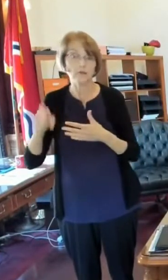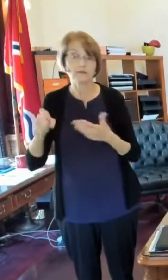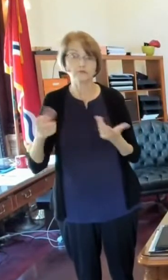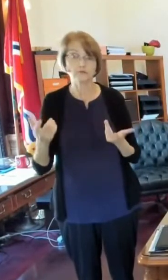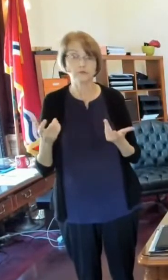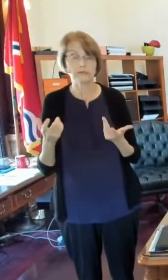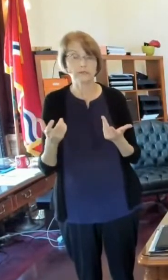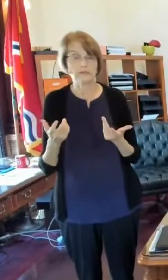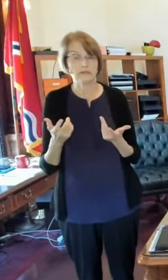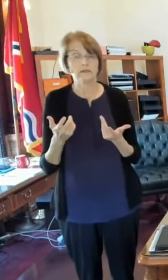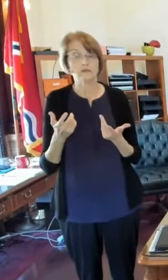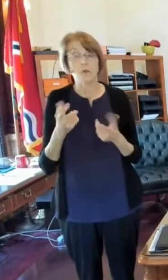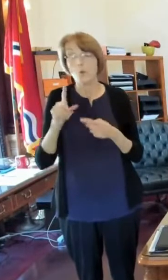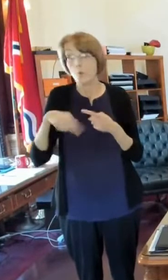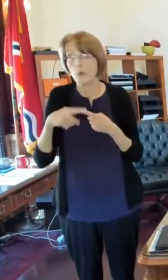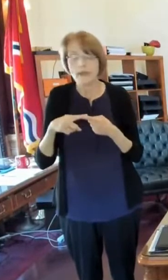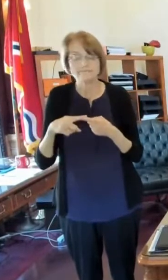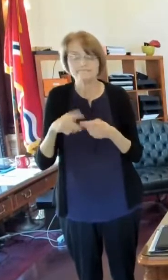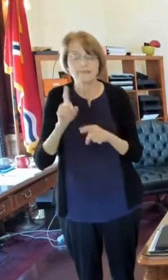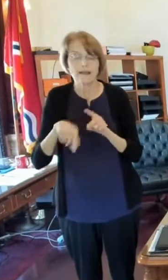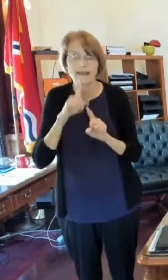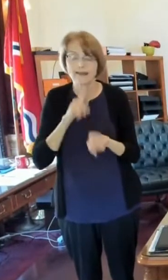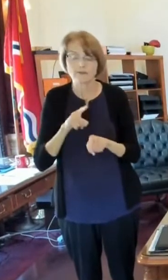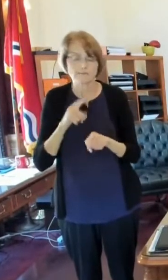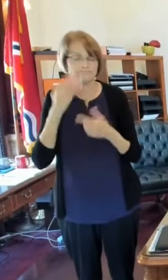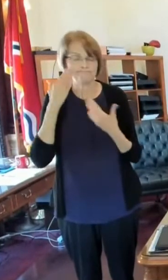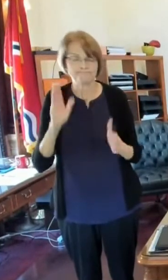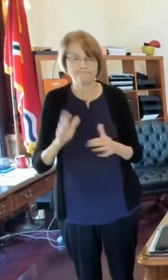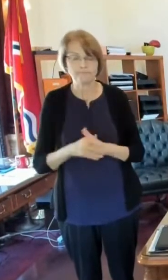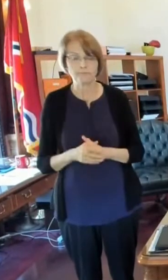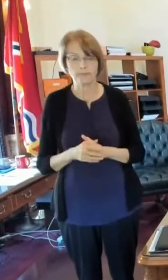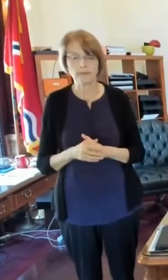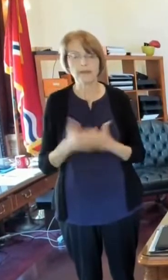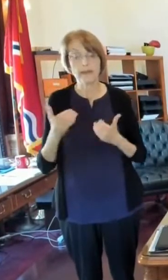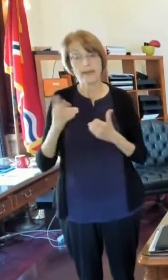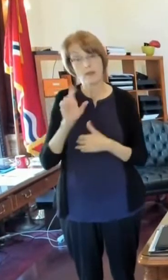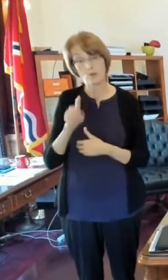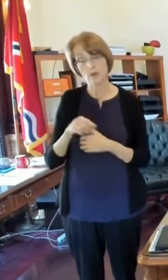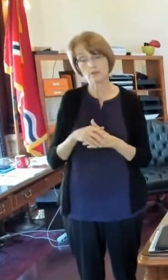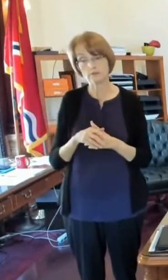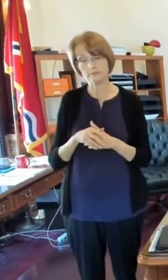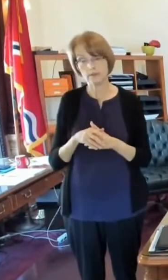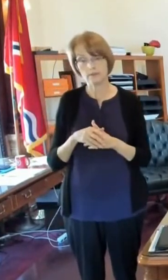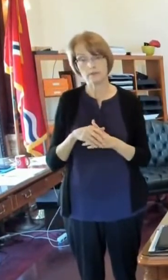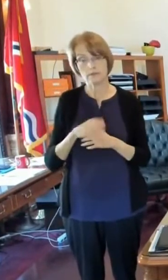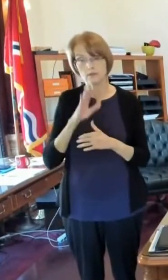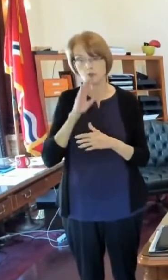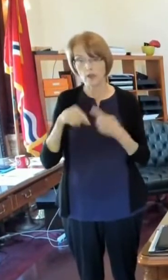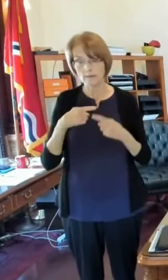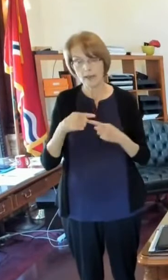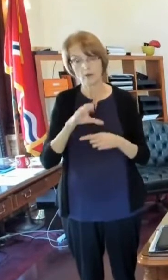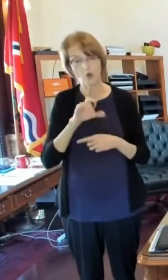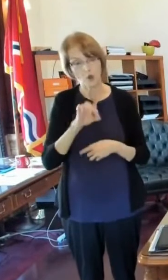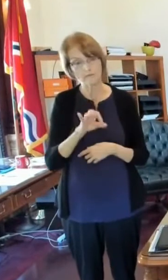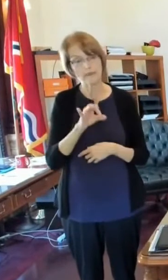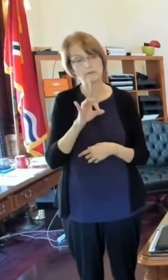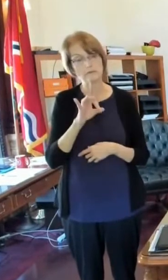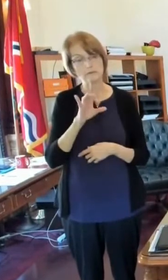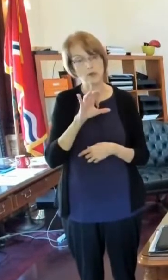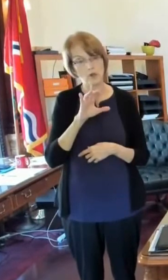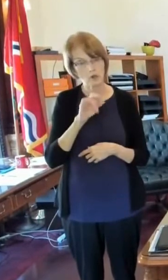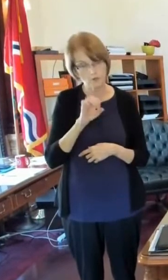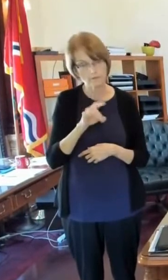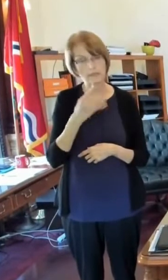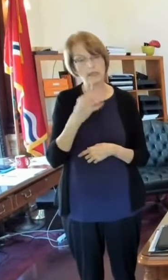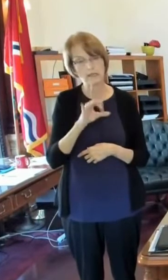I can't really answer that question. Speaking of hiring and COVID-19 altogether, is the city still looking